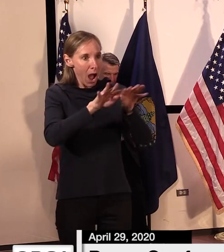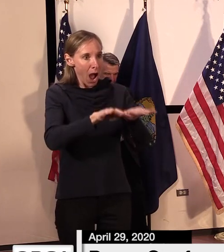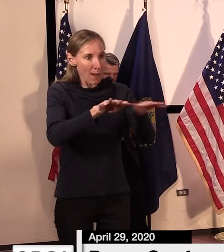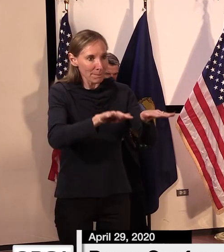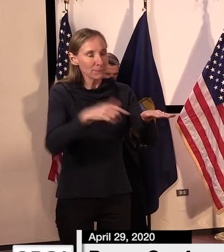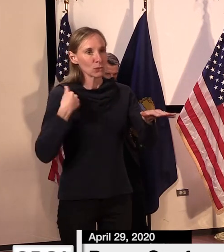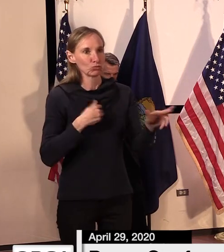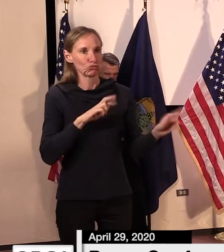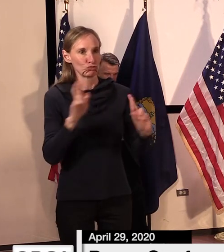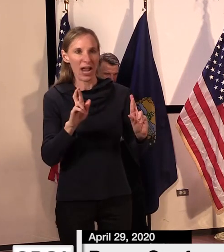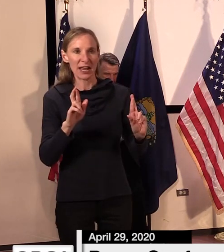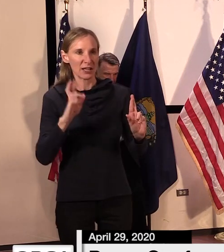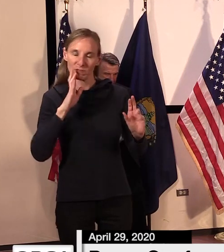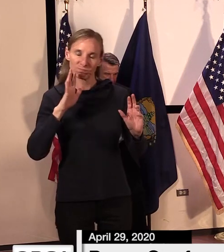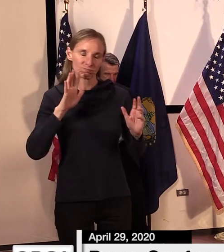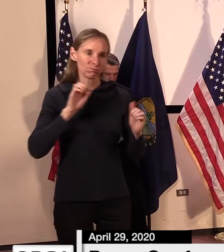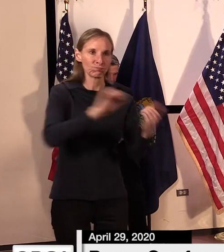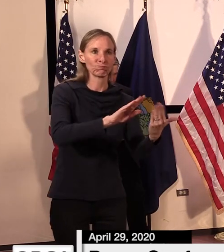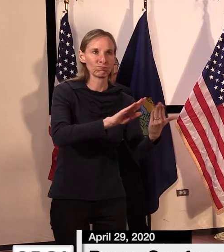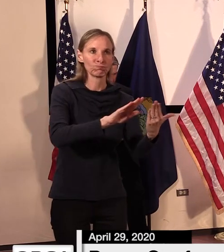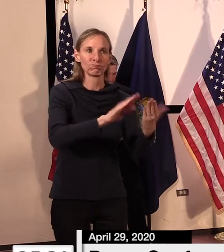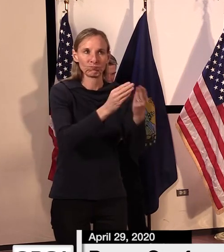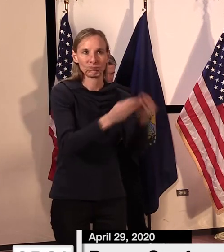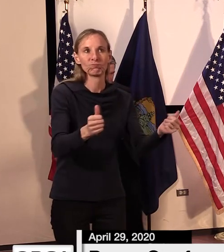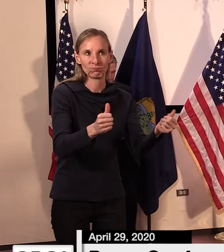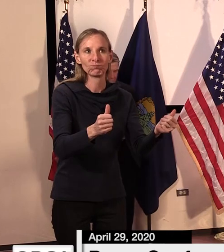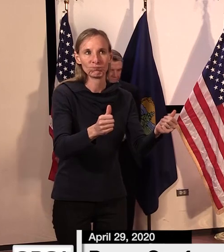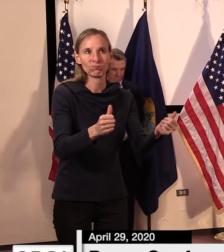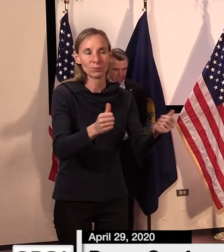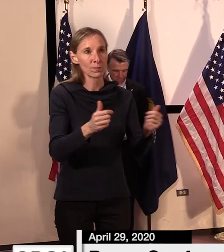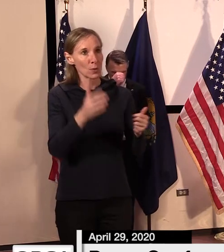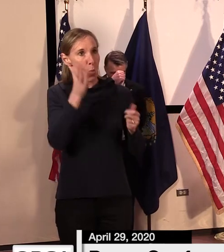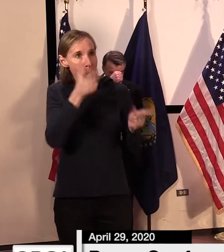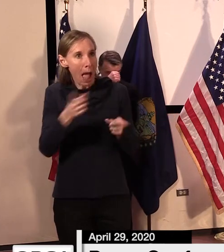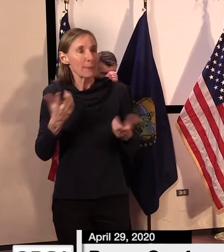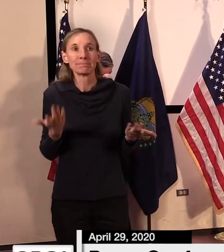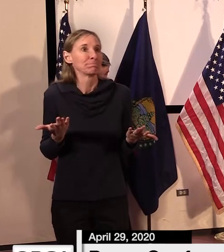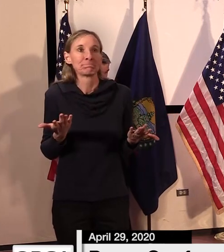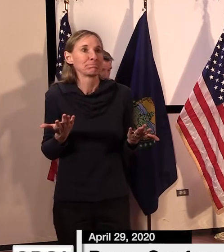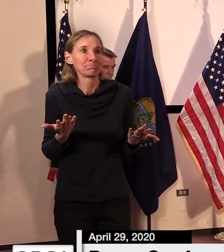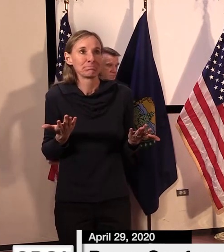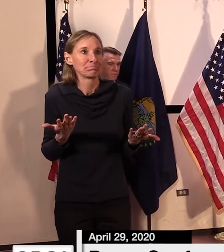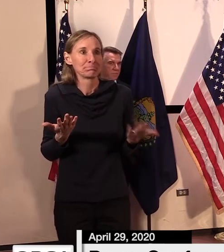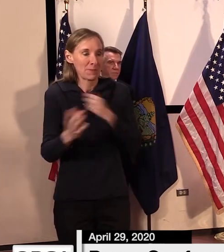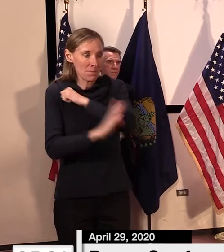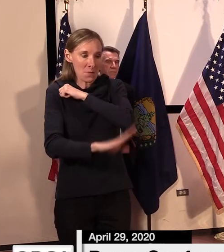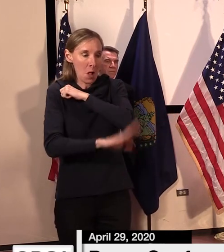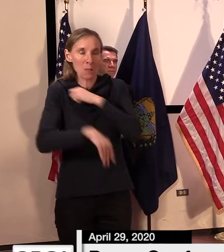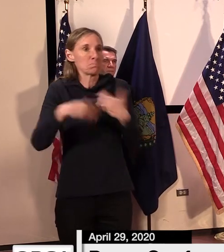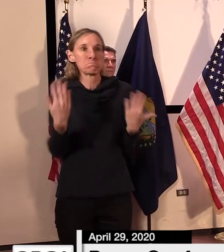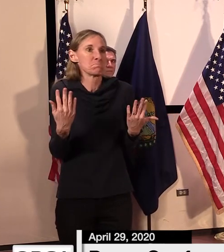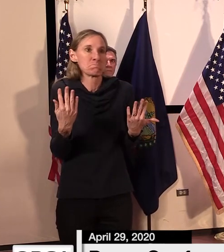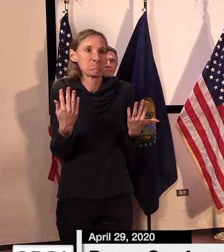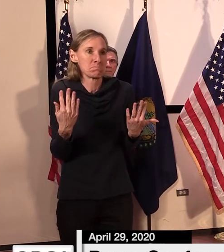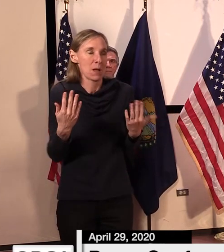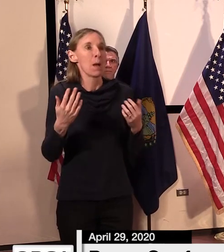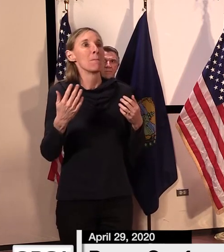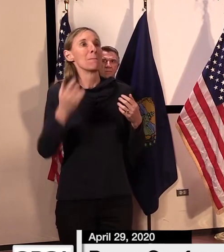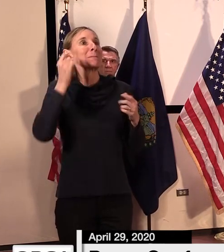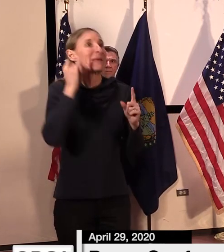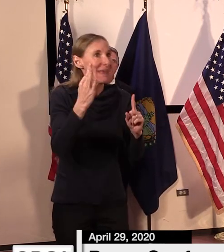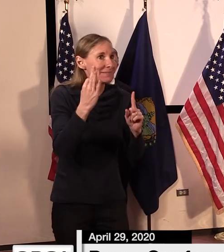guarantee. We'll be able to enter that period of resurgence with a containment strategy already in